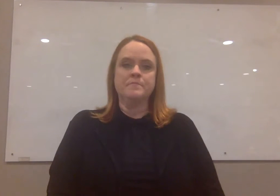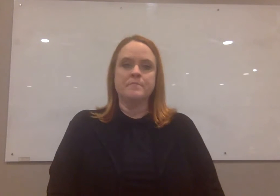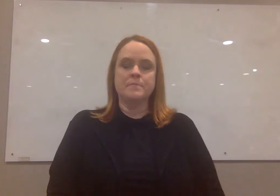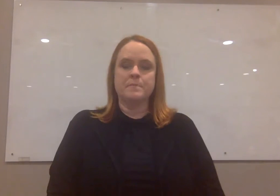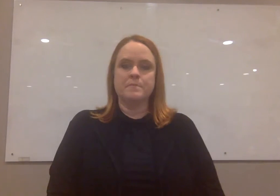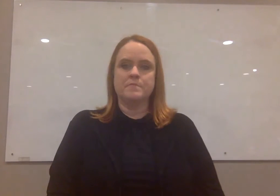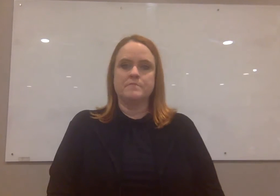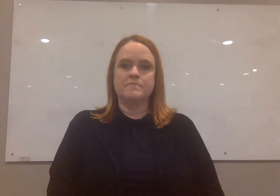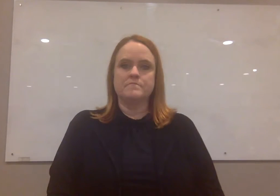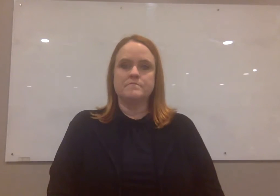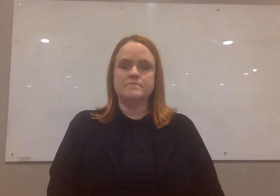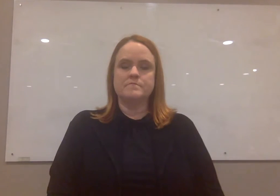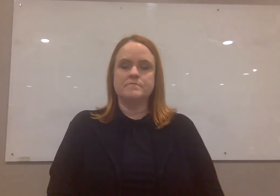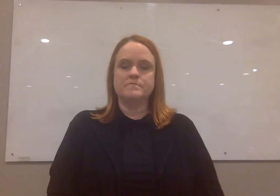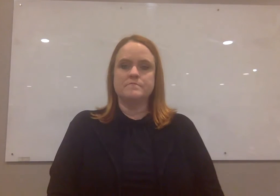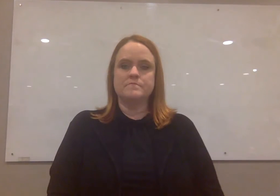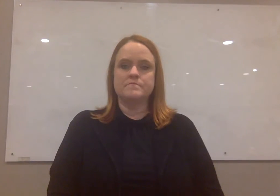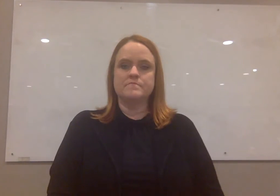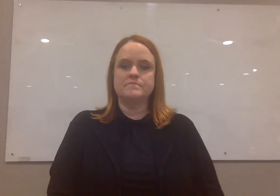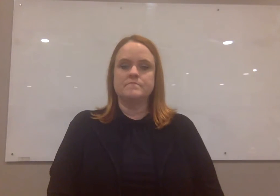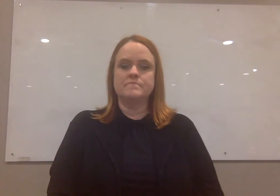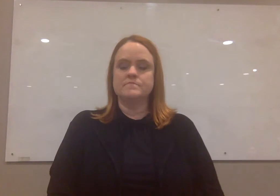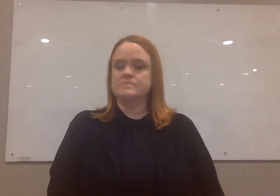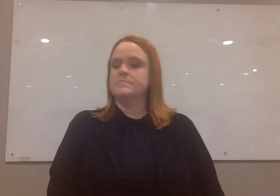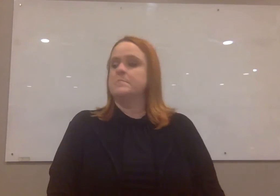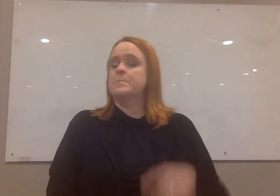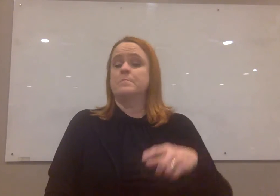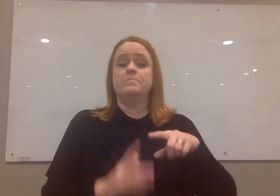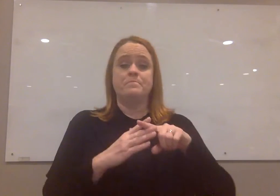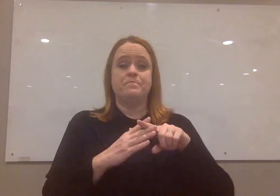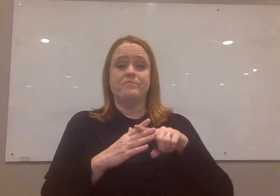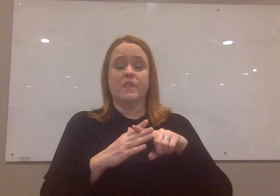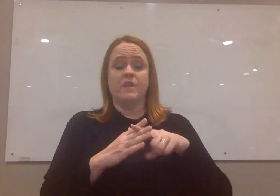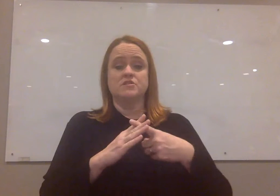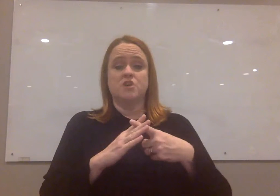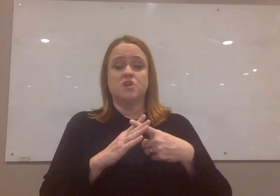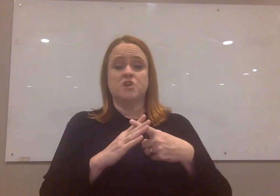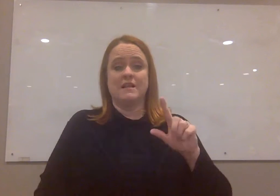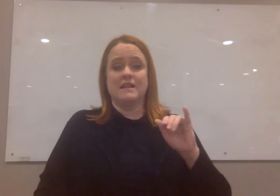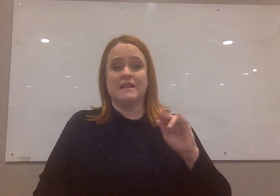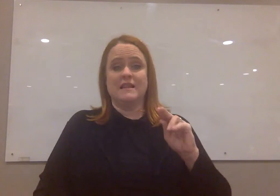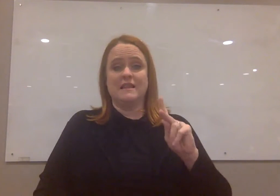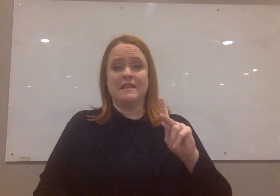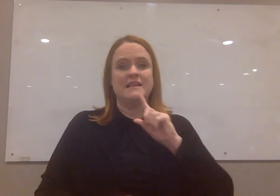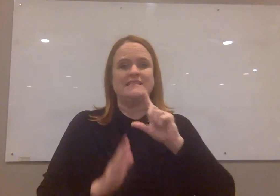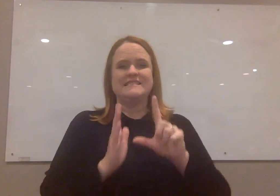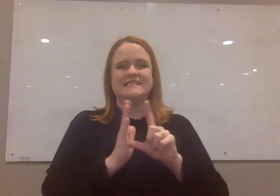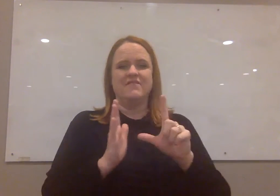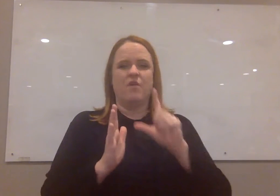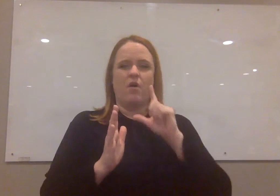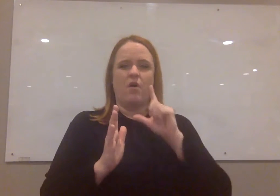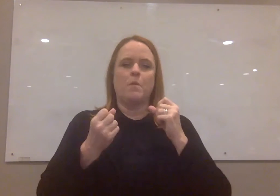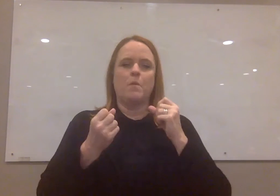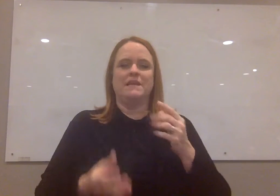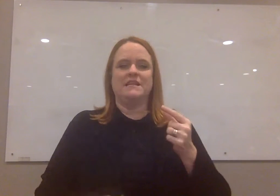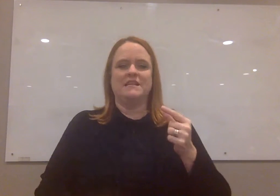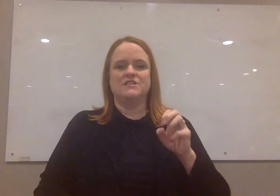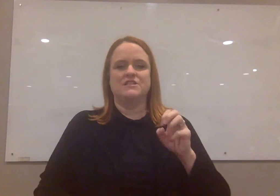Start link is used as the default interface for a lot of our gen servers, but it's mostly a convention. We can even use it in modules where